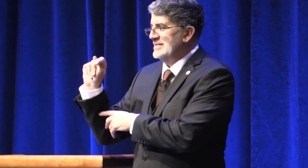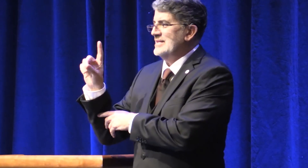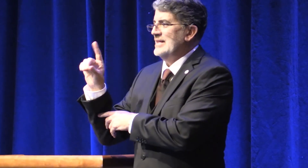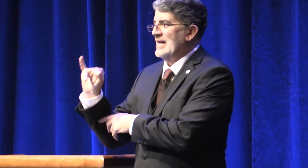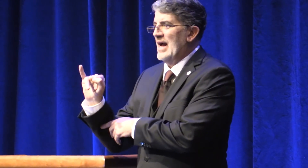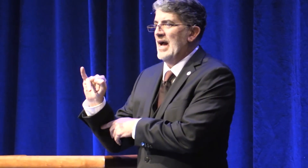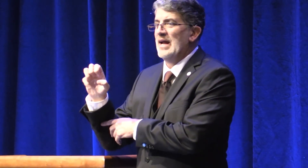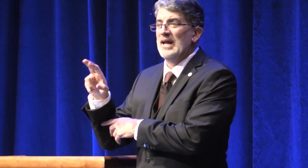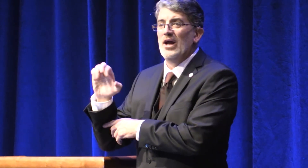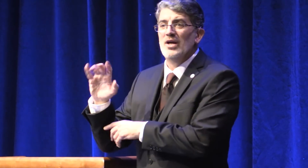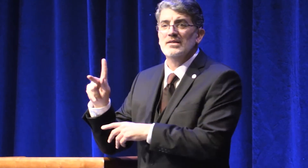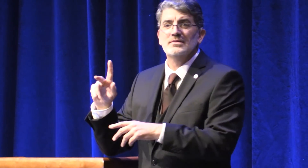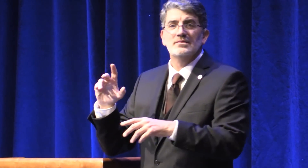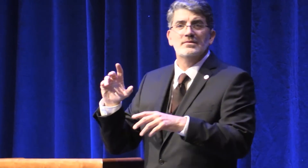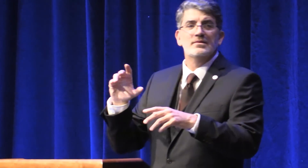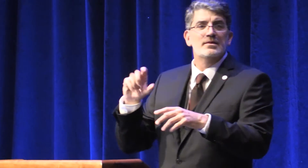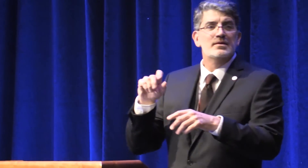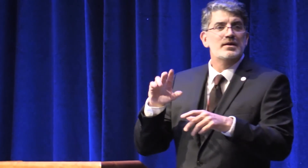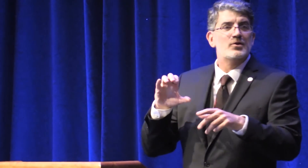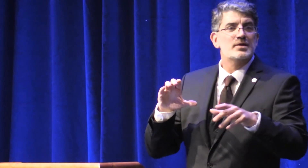Project Manager. Eric?